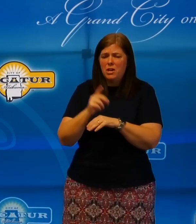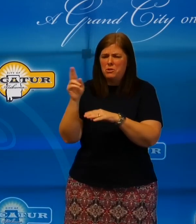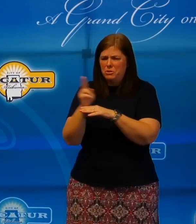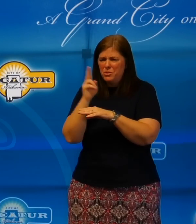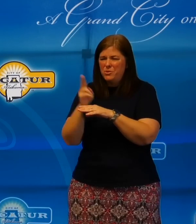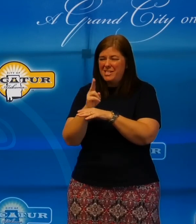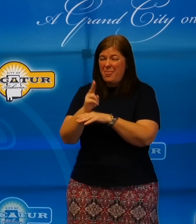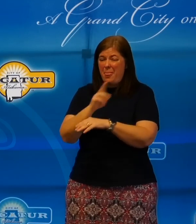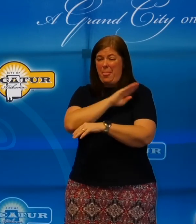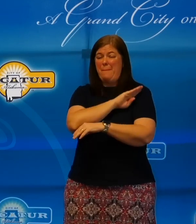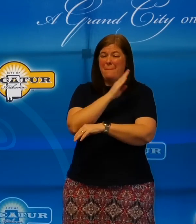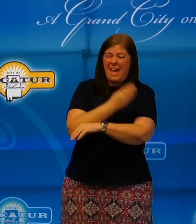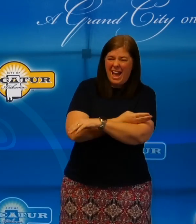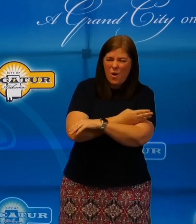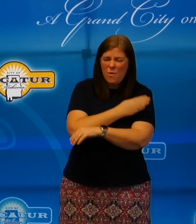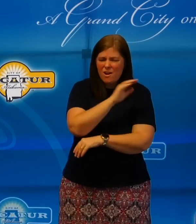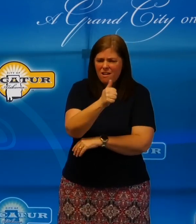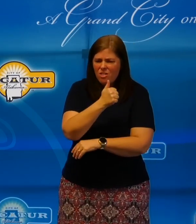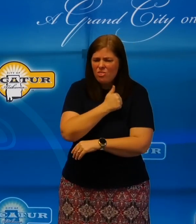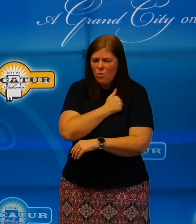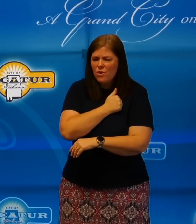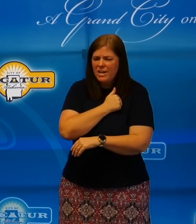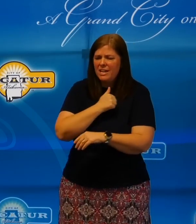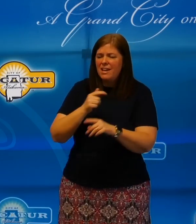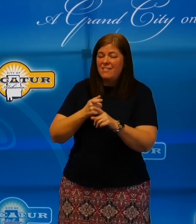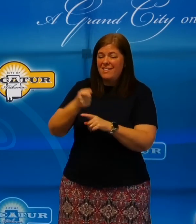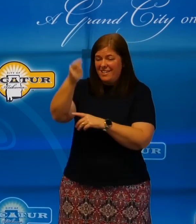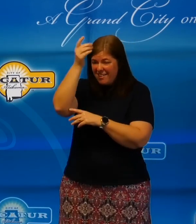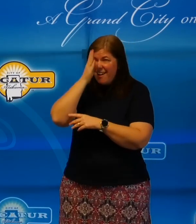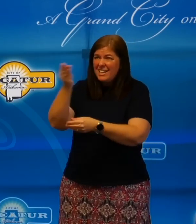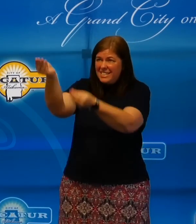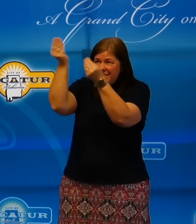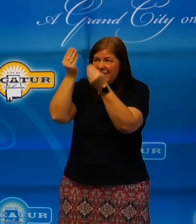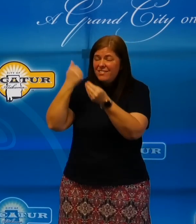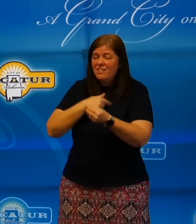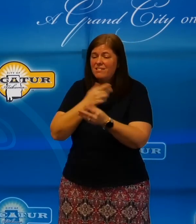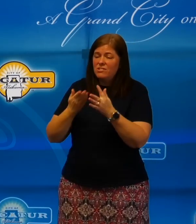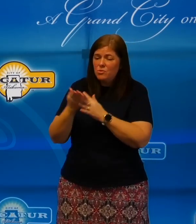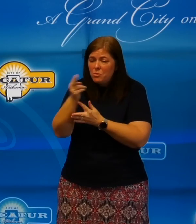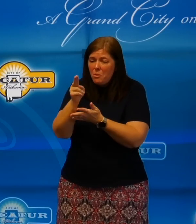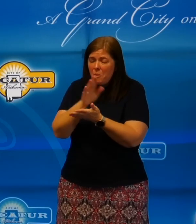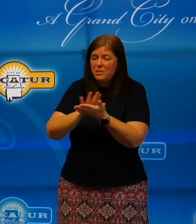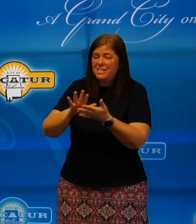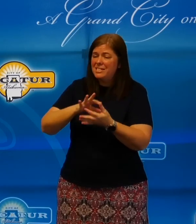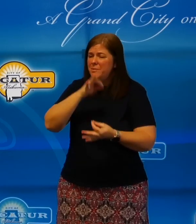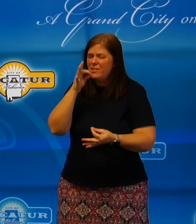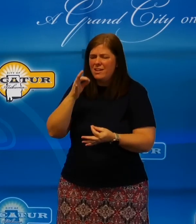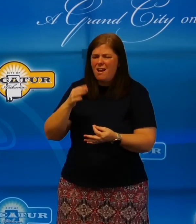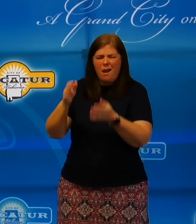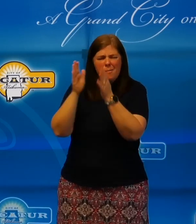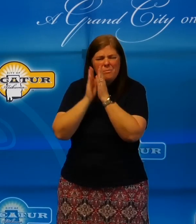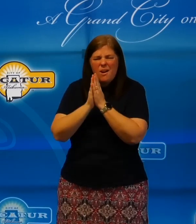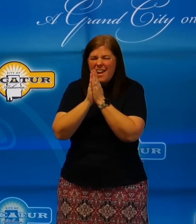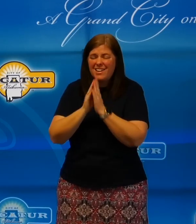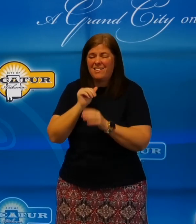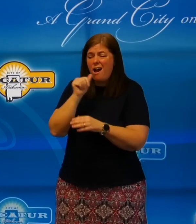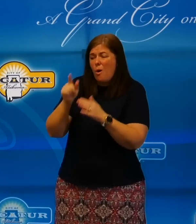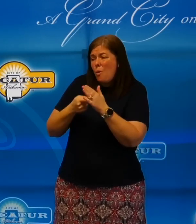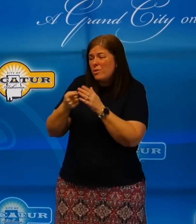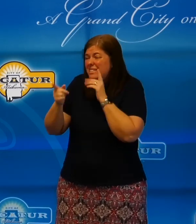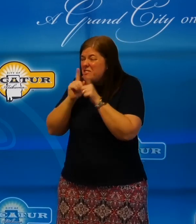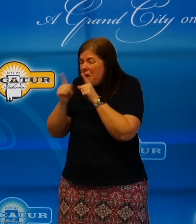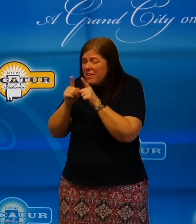authority that's been given unto us, by God through the Holy Spirit, and praying, not just talking about the virus,